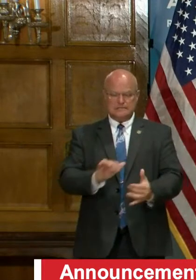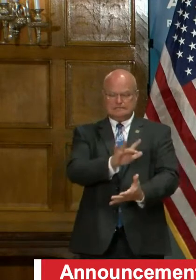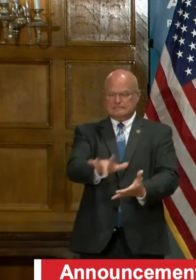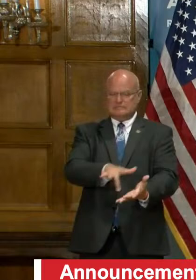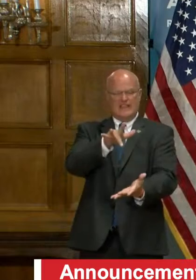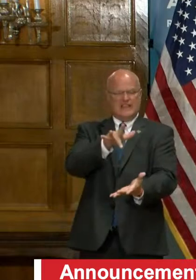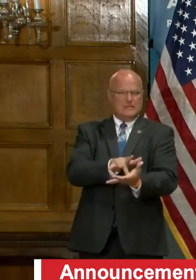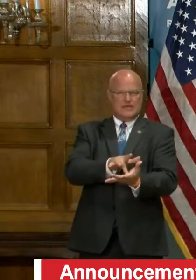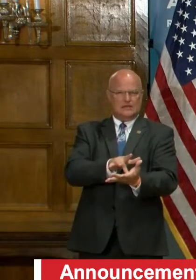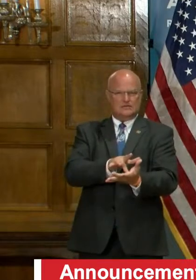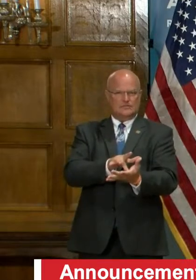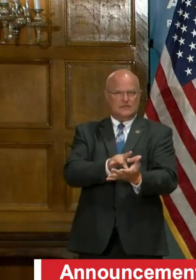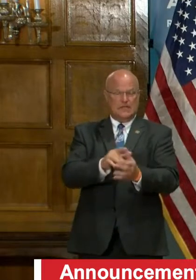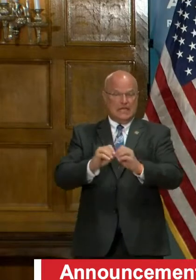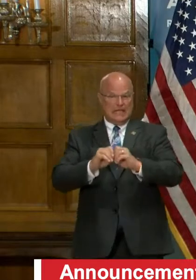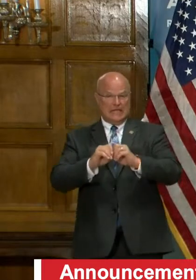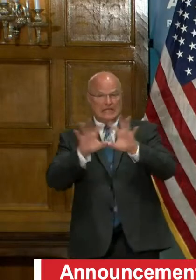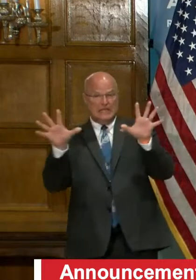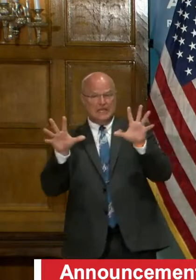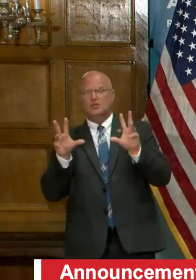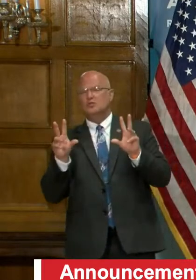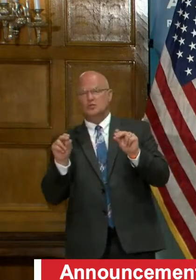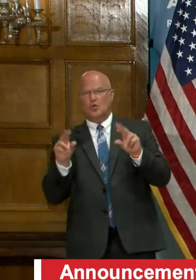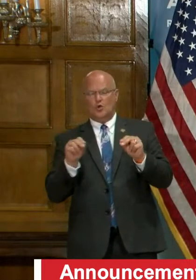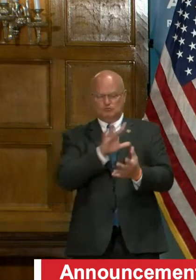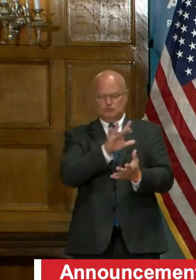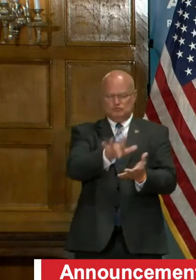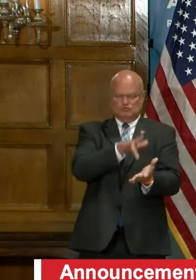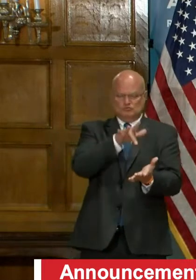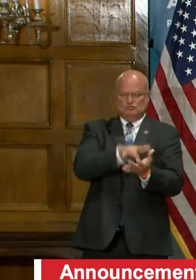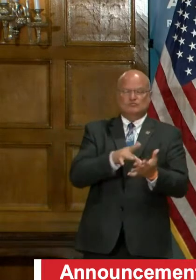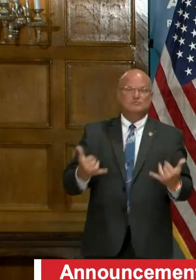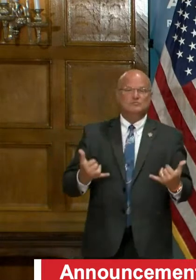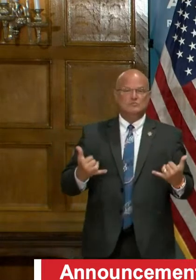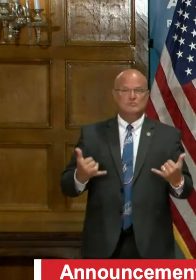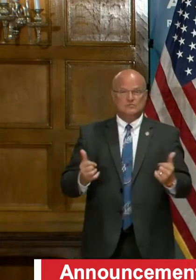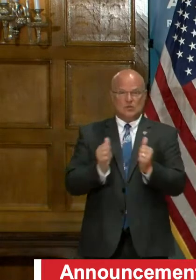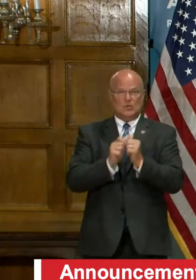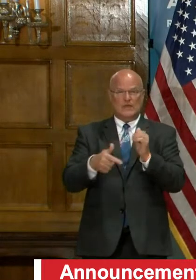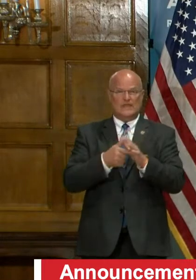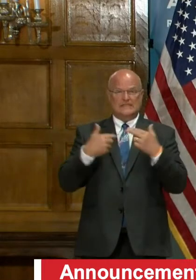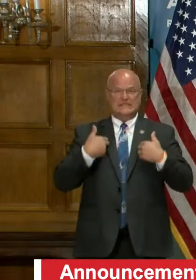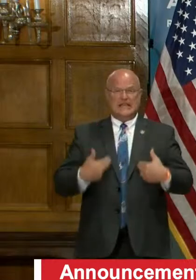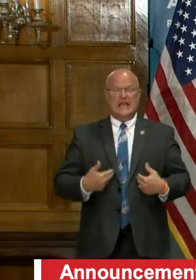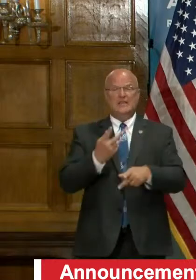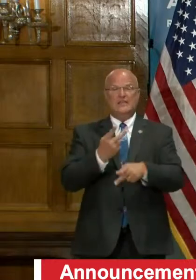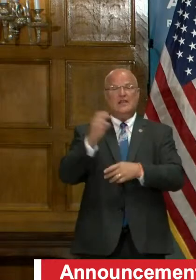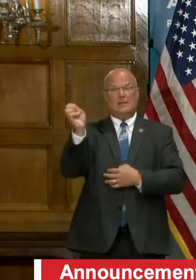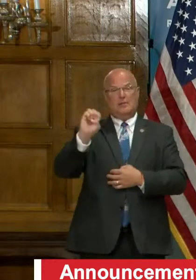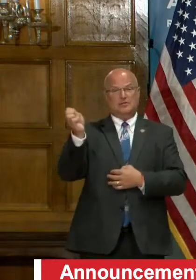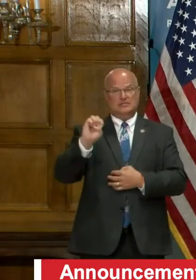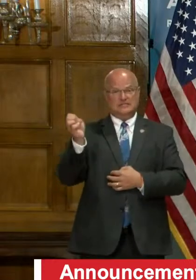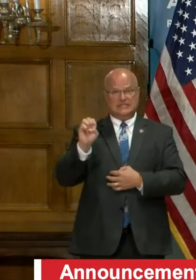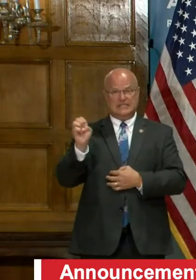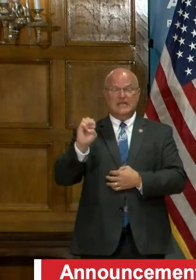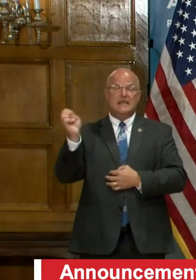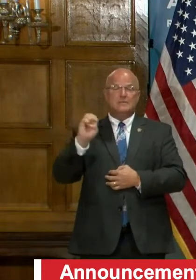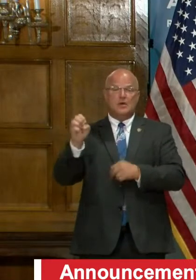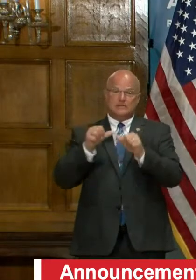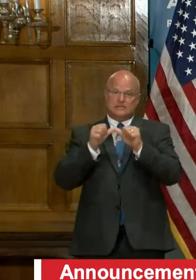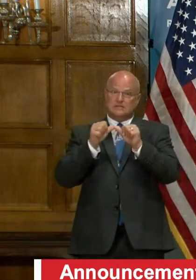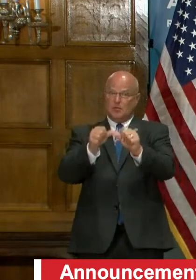woods. We're not out of the woods, we're still in the heart of the woods when it comes to this healthcare emergency. The